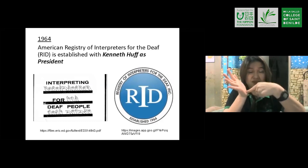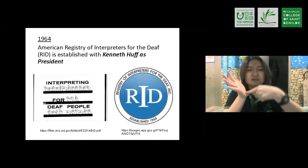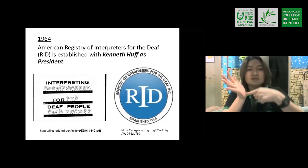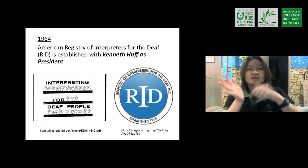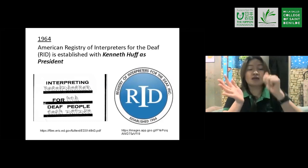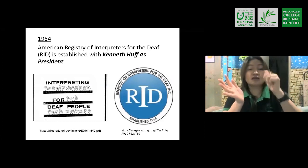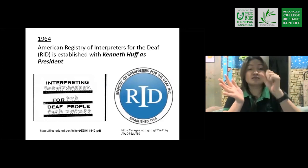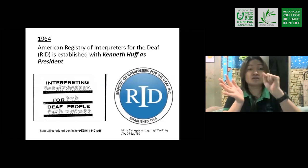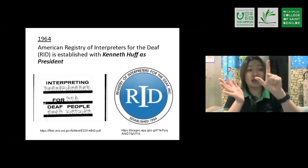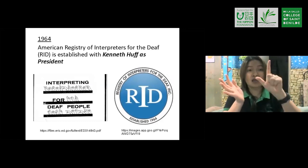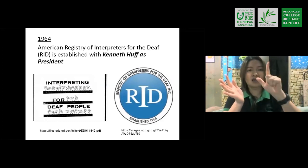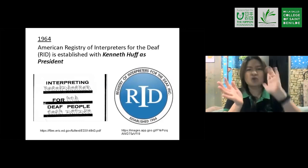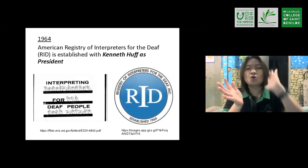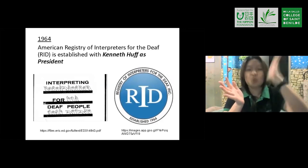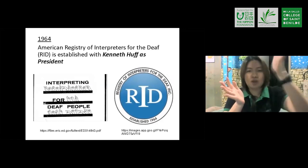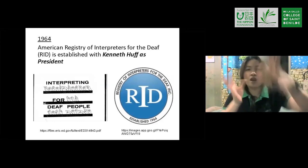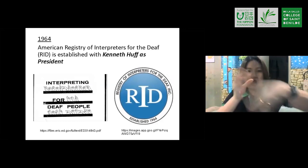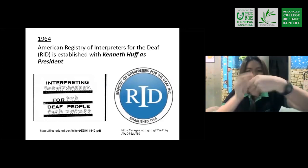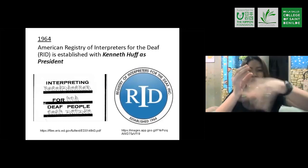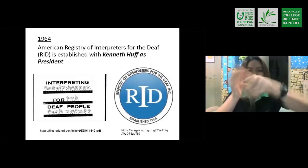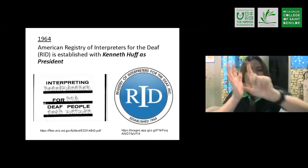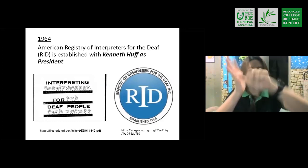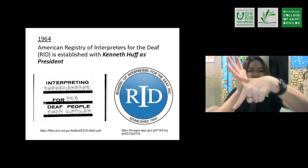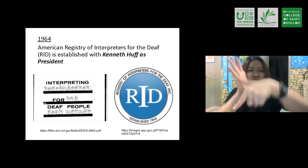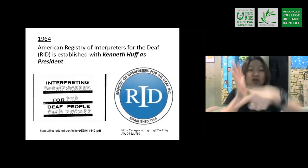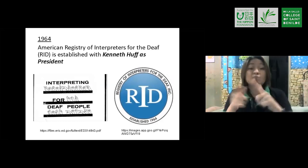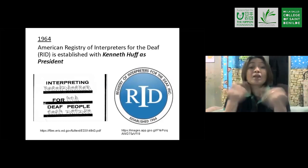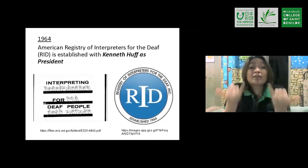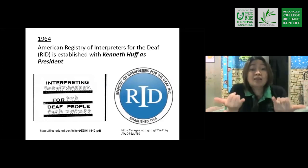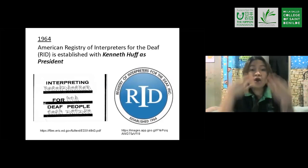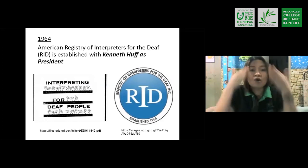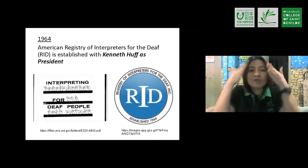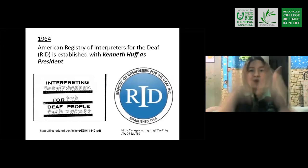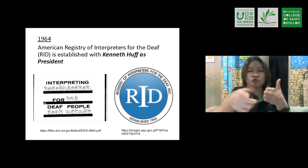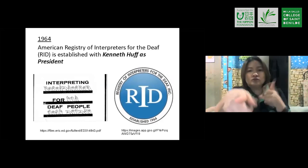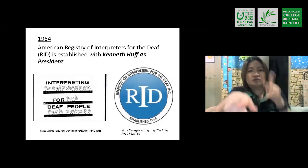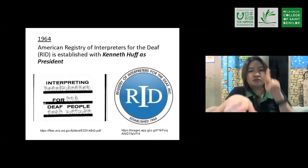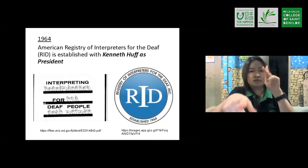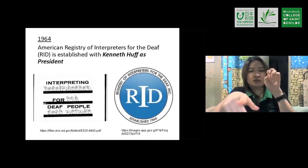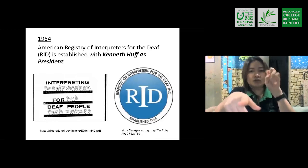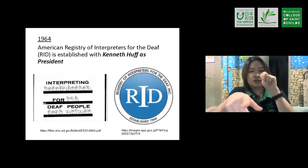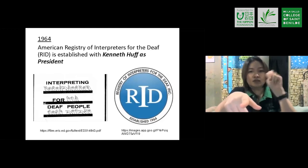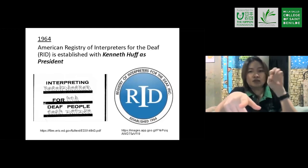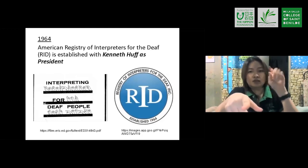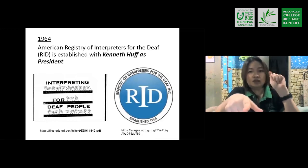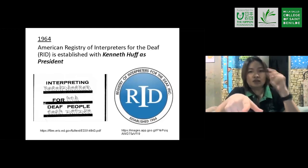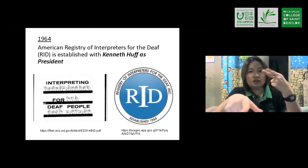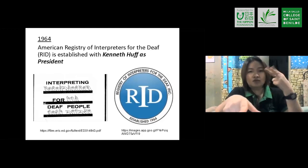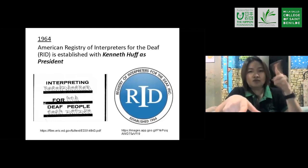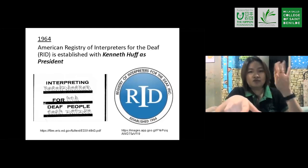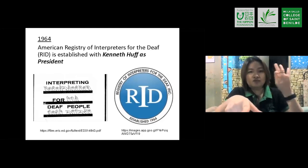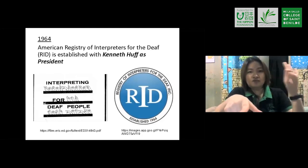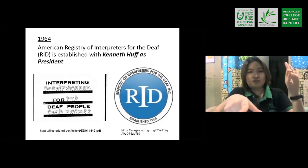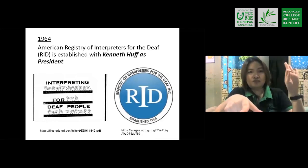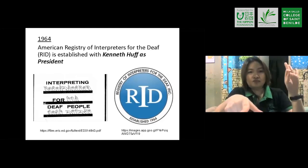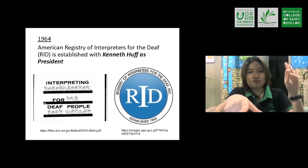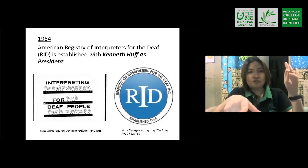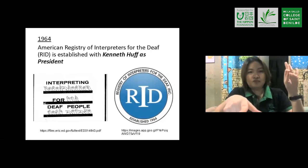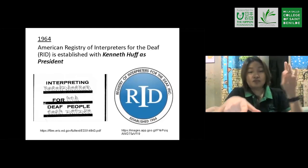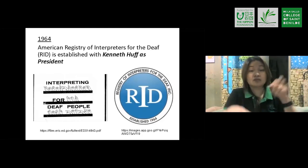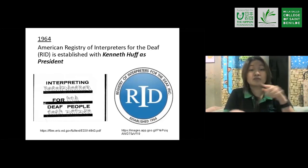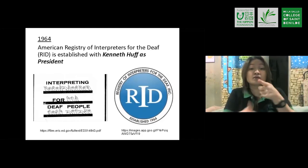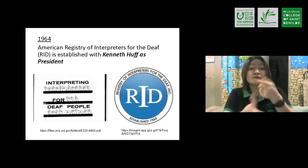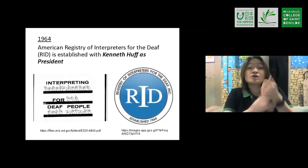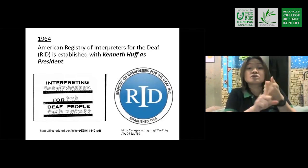Stokey, in his writings regards to ASL, would be added on later on